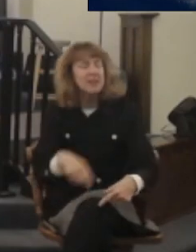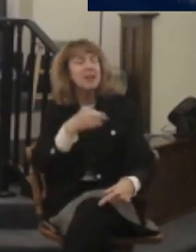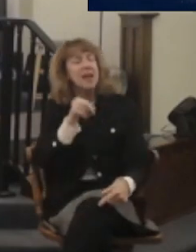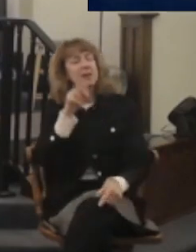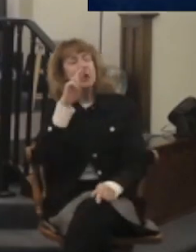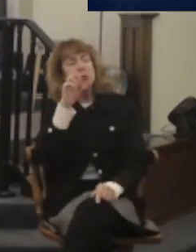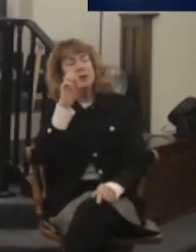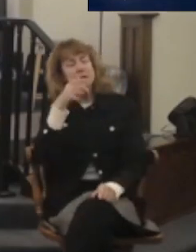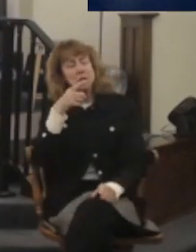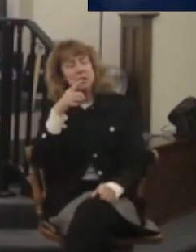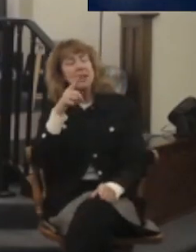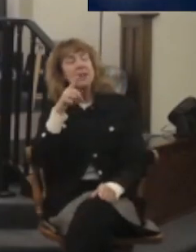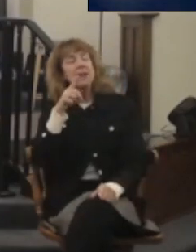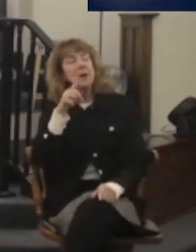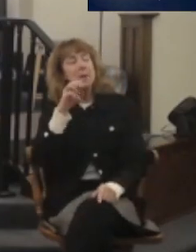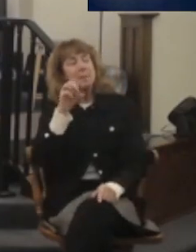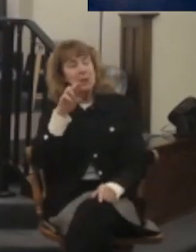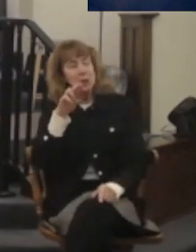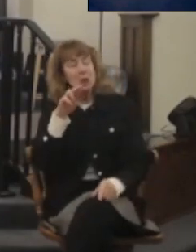still healing up.